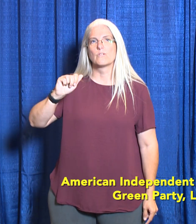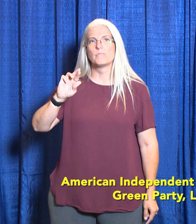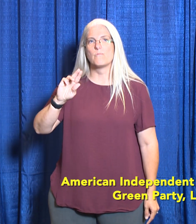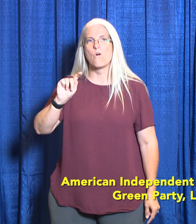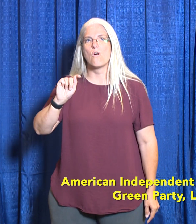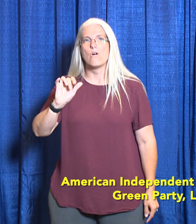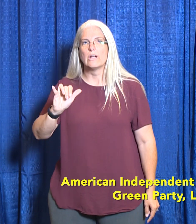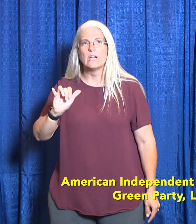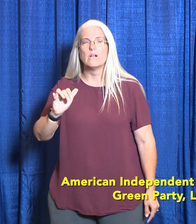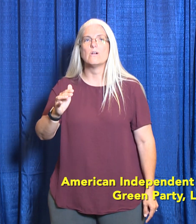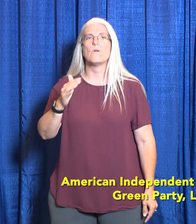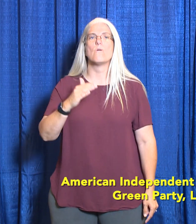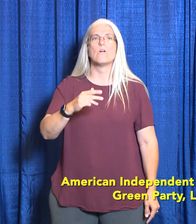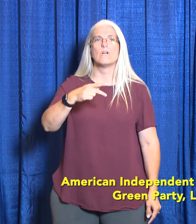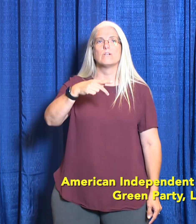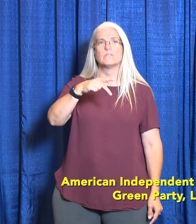Libertarian Party,